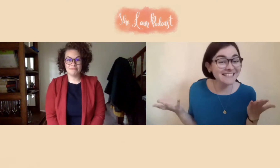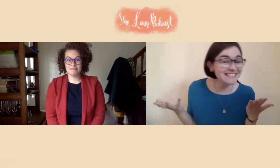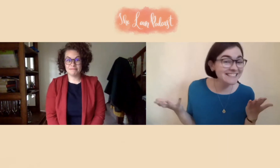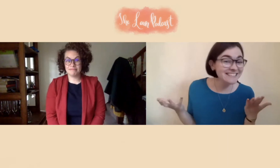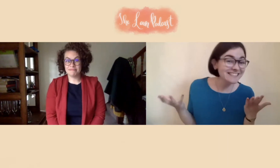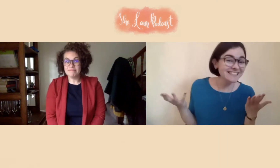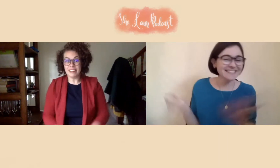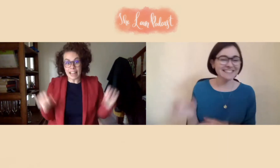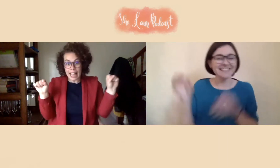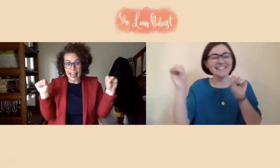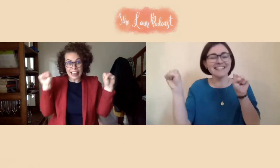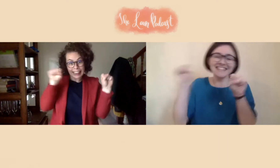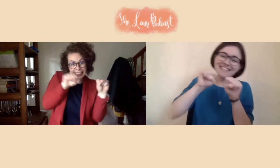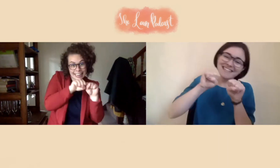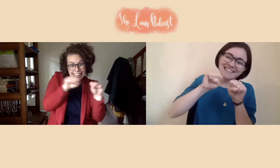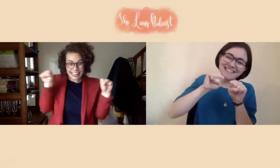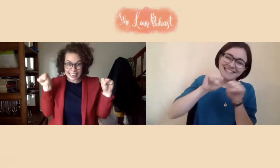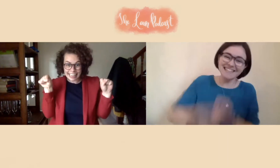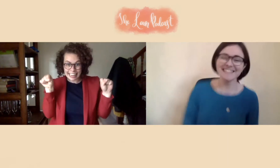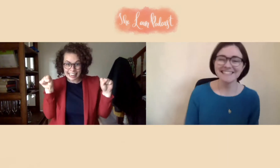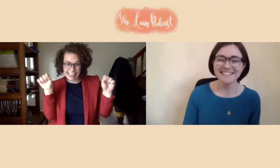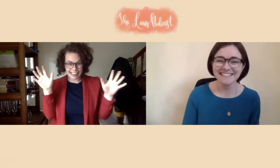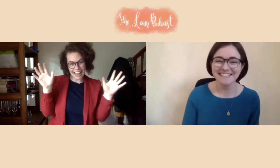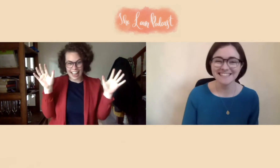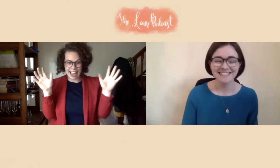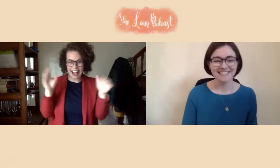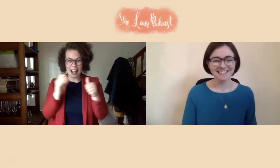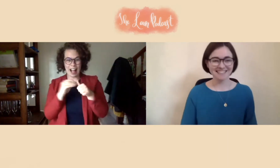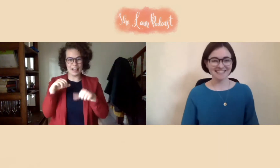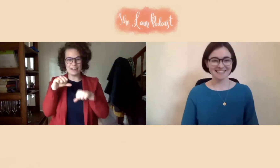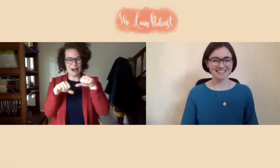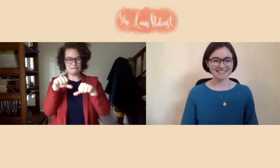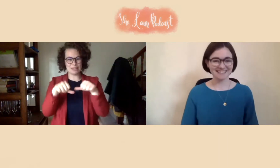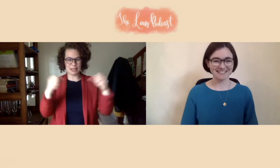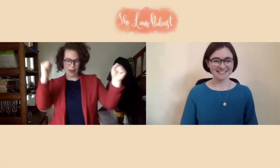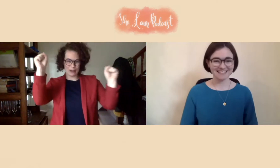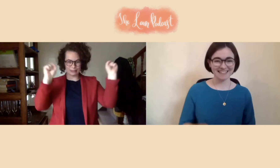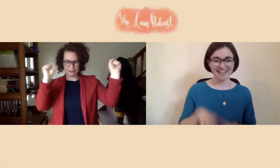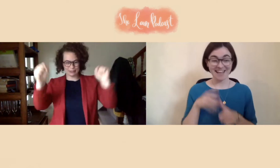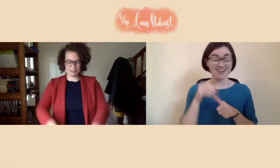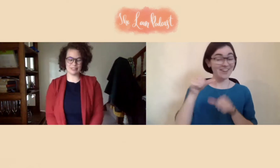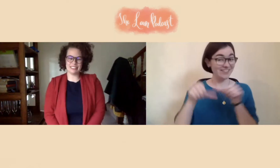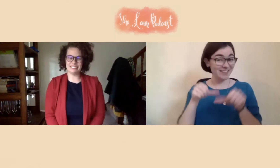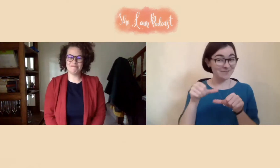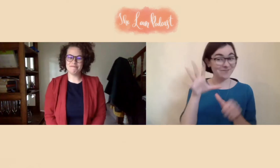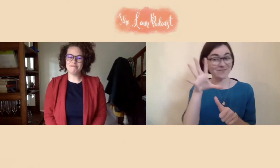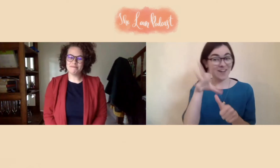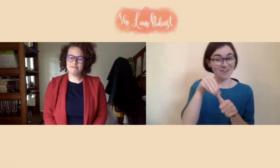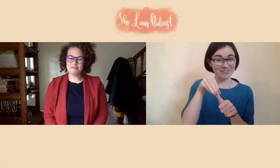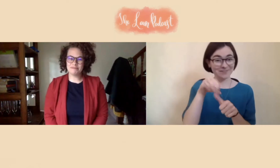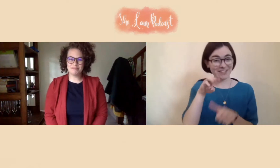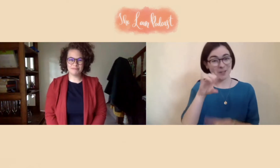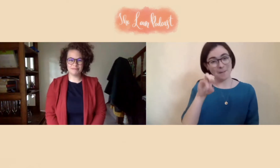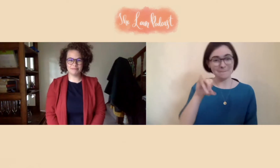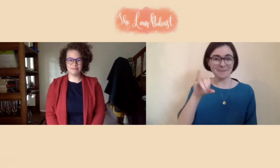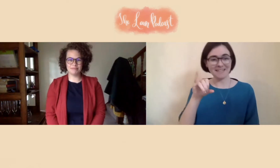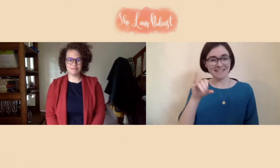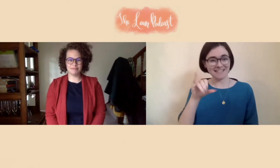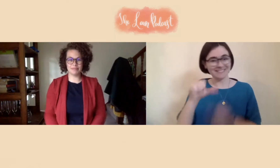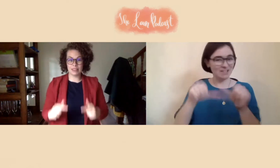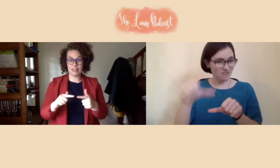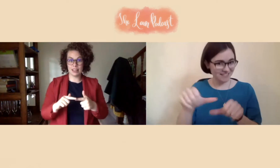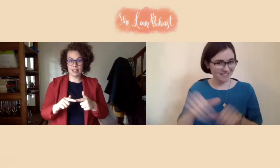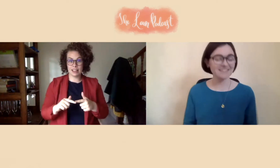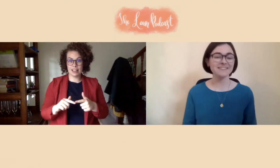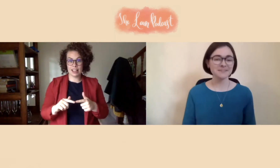Another episode. Another episode in our very special mini-series. Remote interpreting. All about